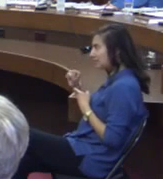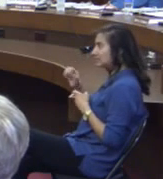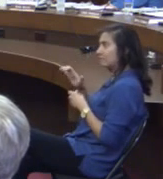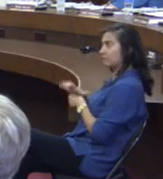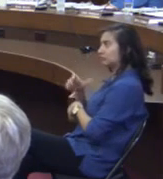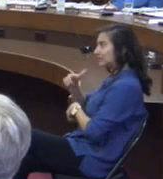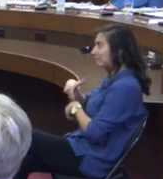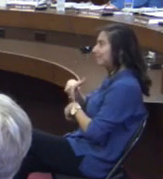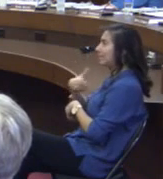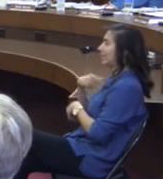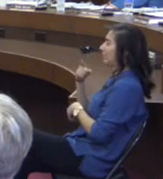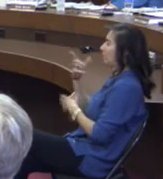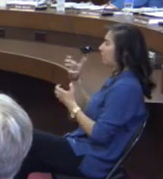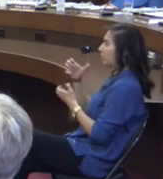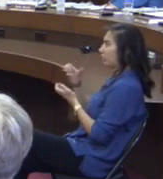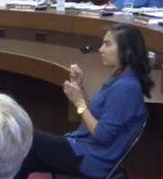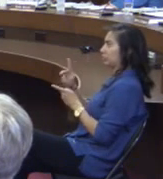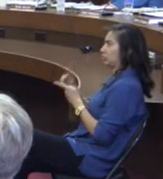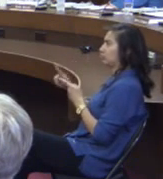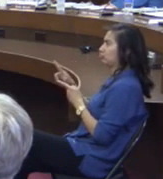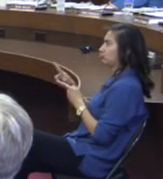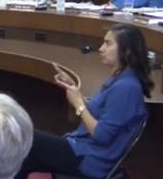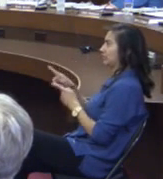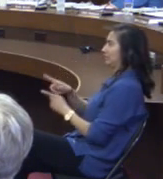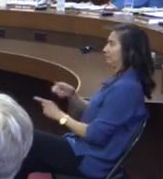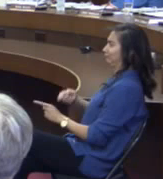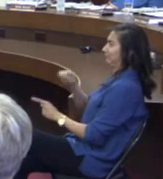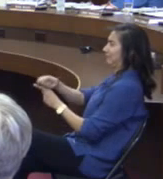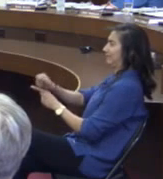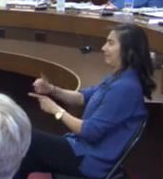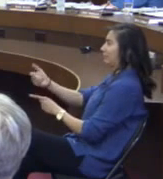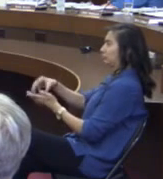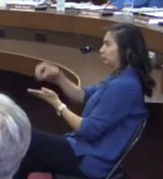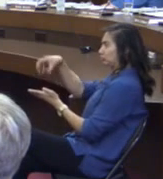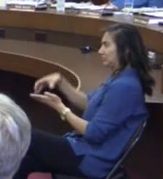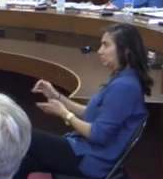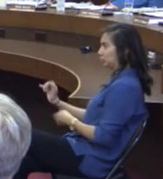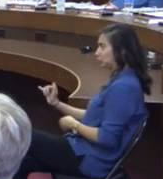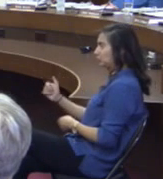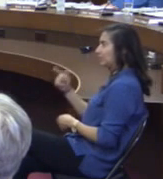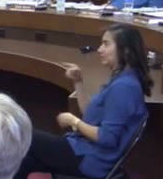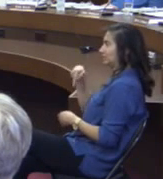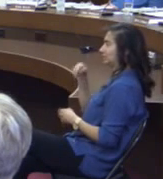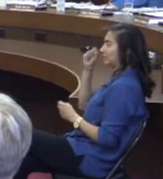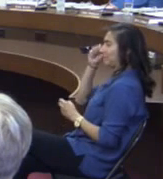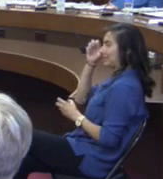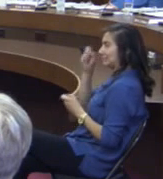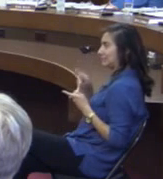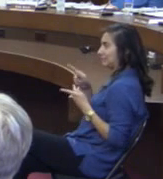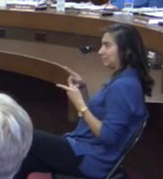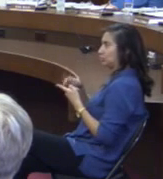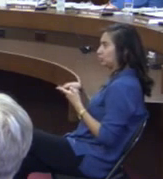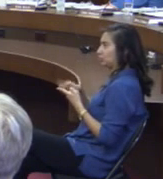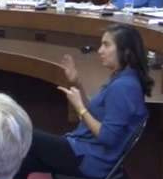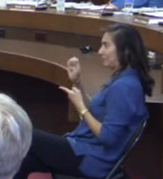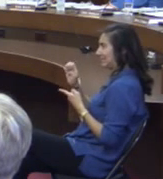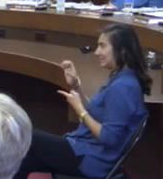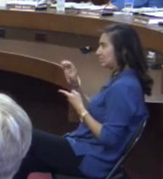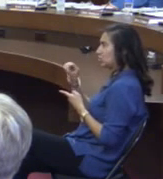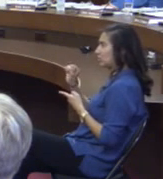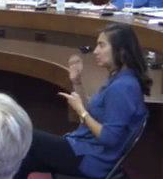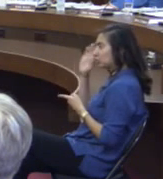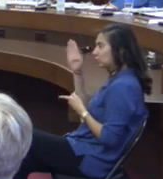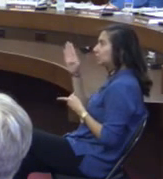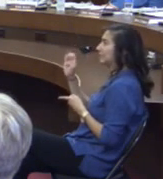the opportunity to do that for other students. And I just think this is an amazing place to be. COS